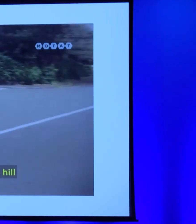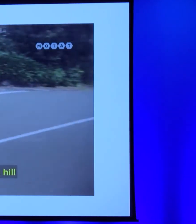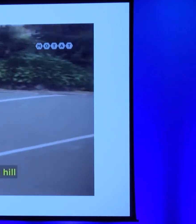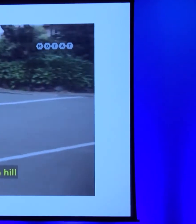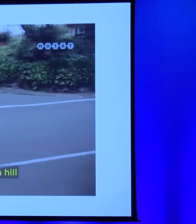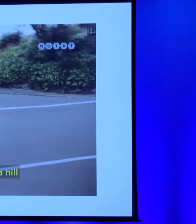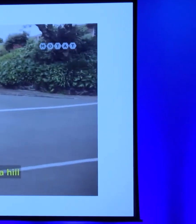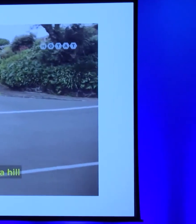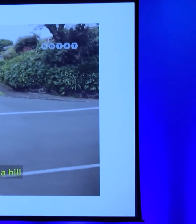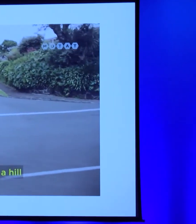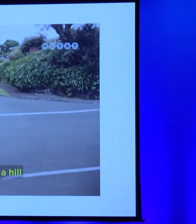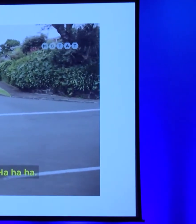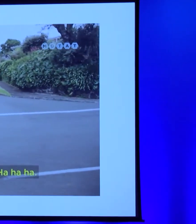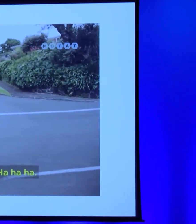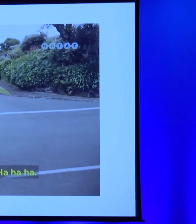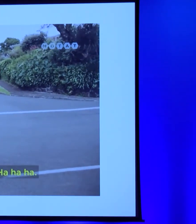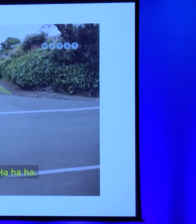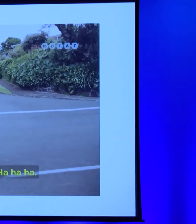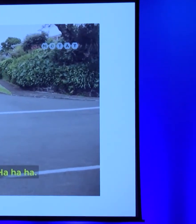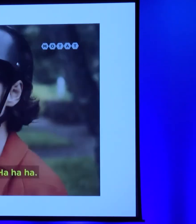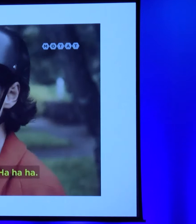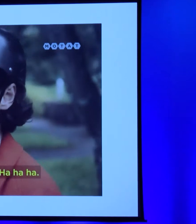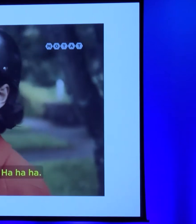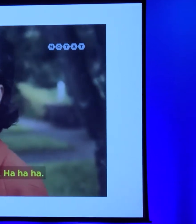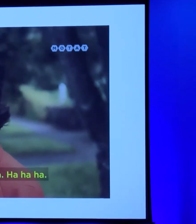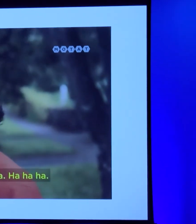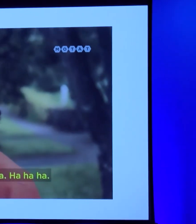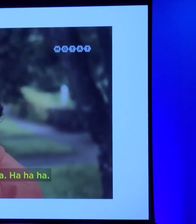then they see me go up a hill and they go past the men in lycra.